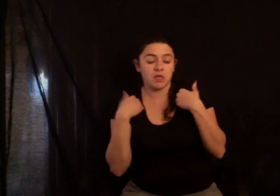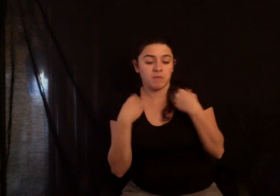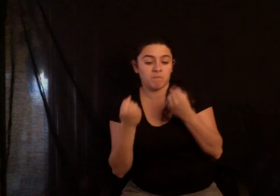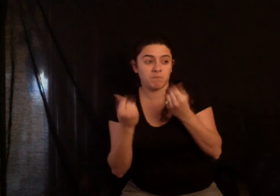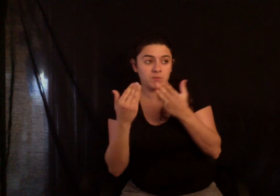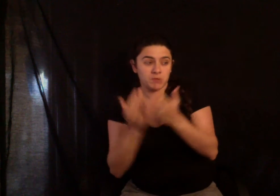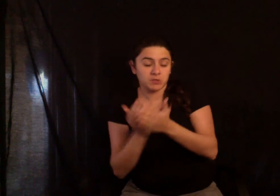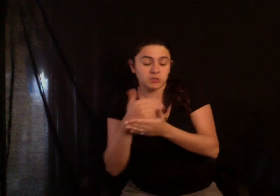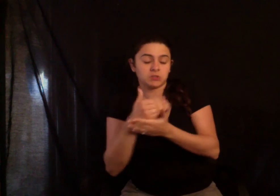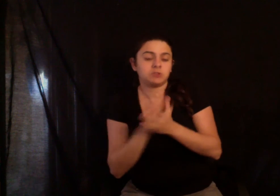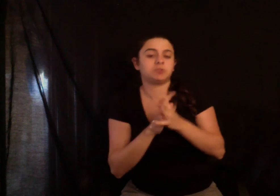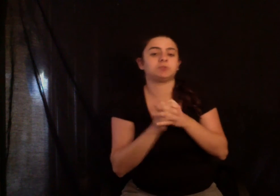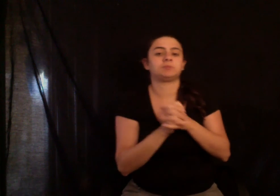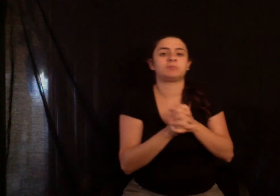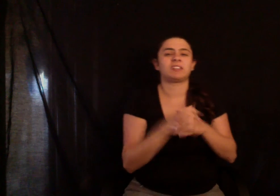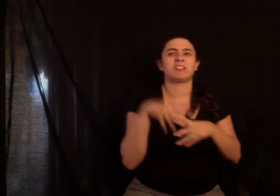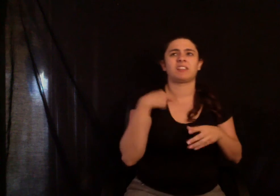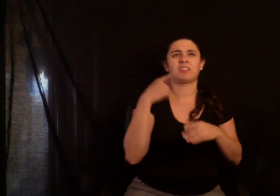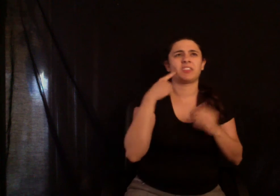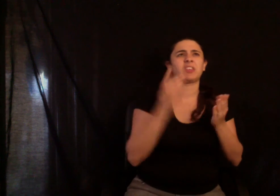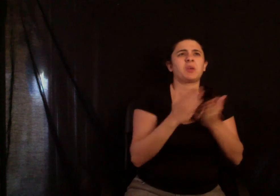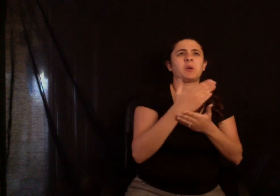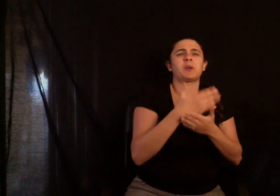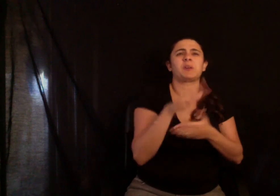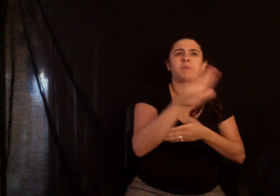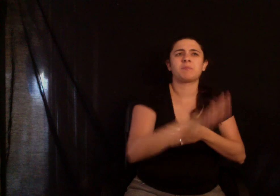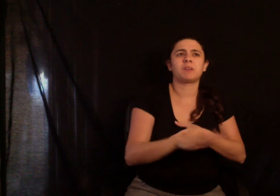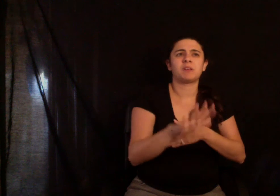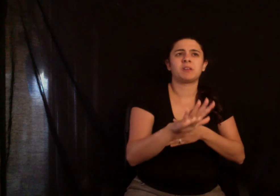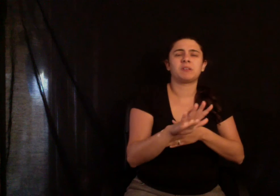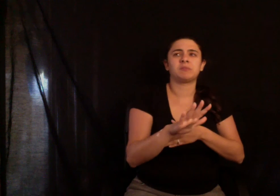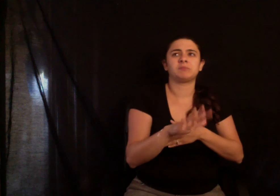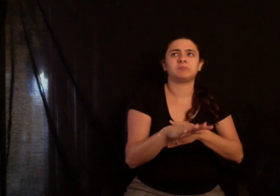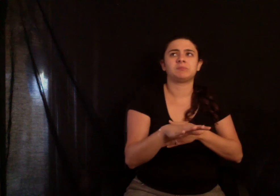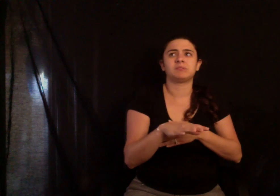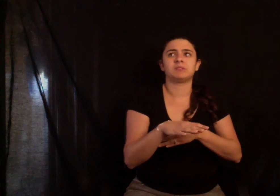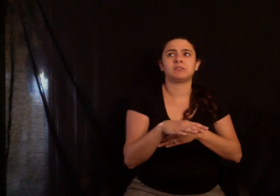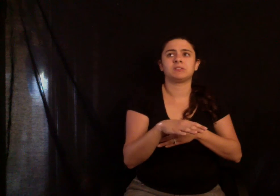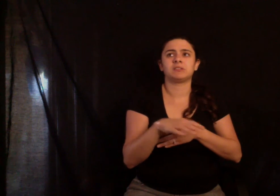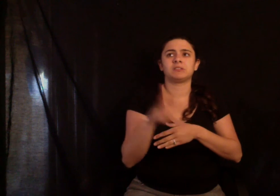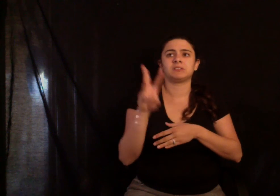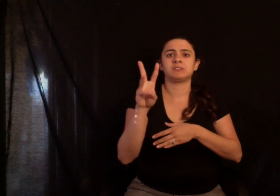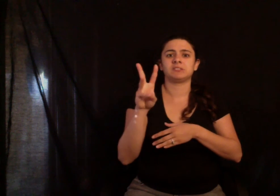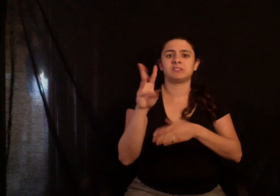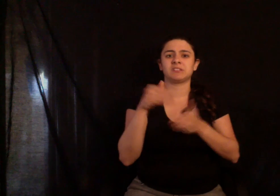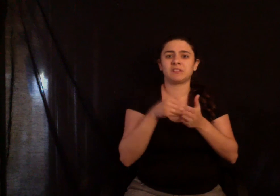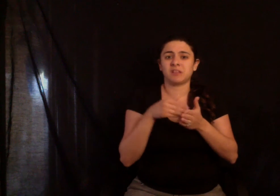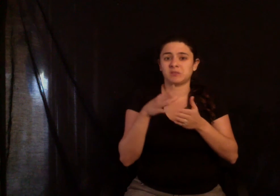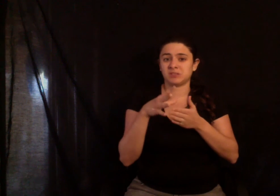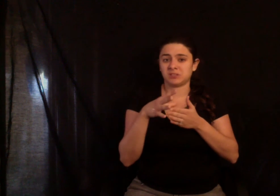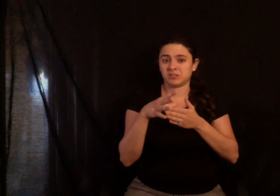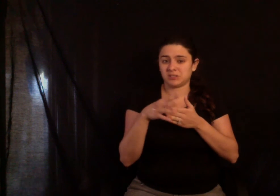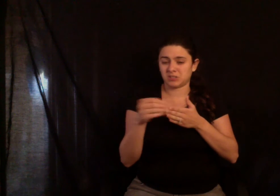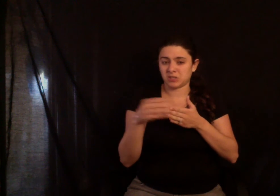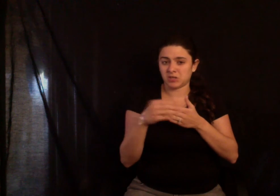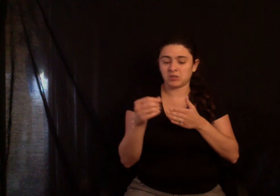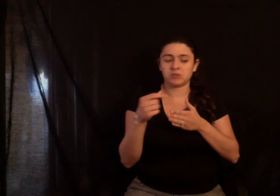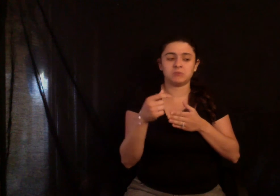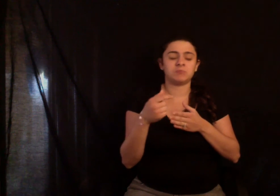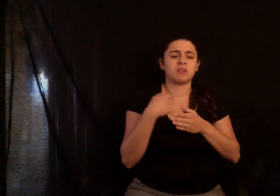$3,000 or $6,000 or something. I thought that would be enough because what I did is I called the city that he lived in, Topeka, Kansas, and I called a few